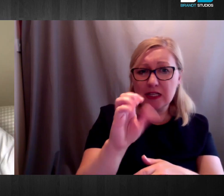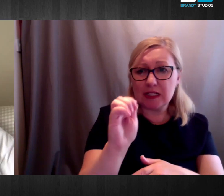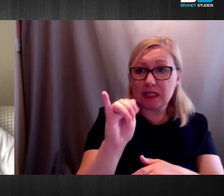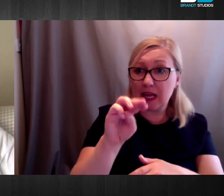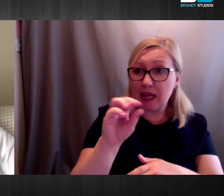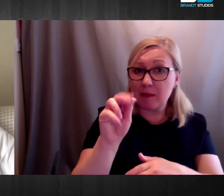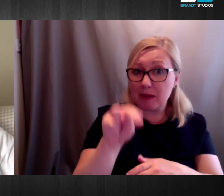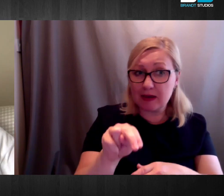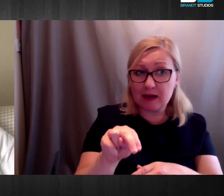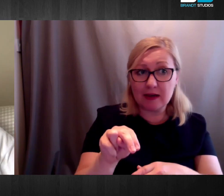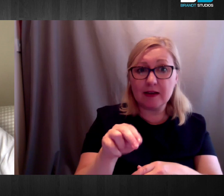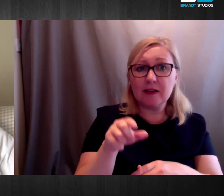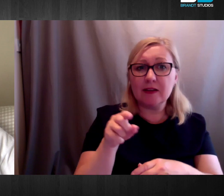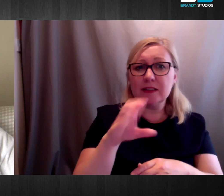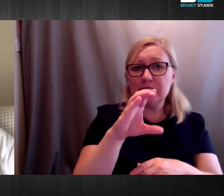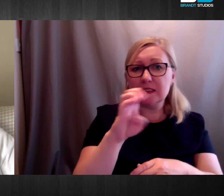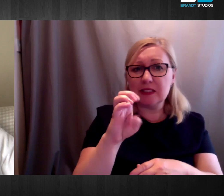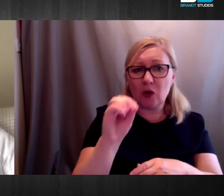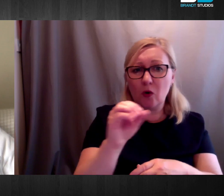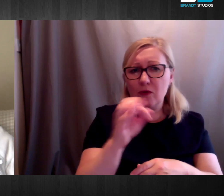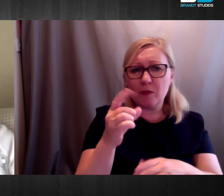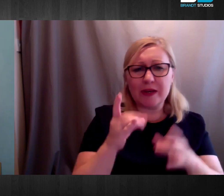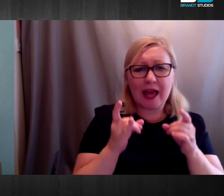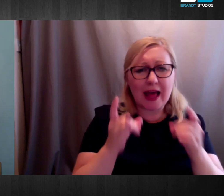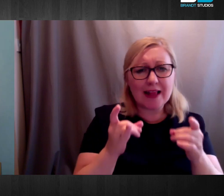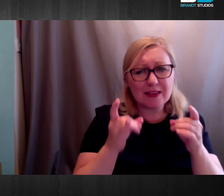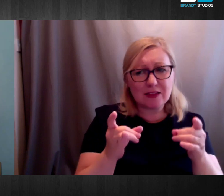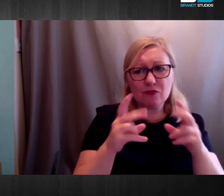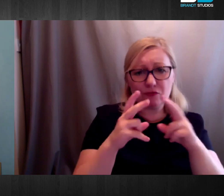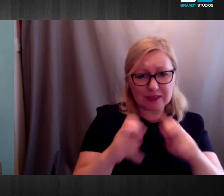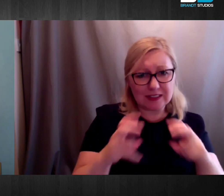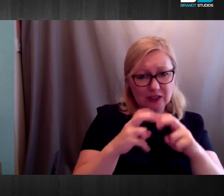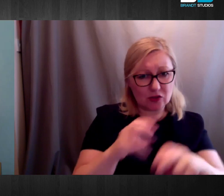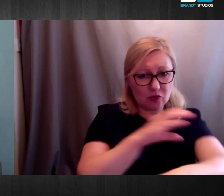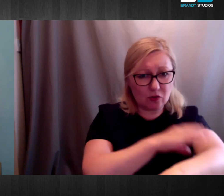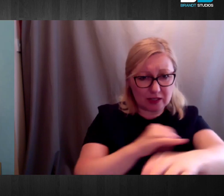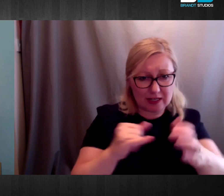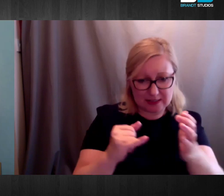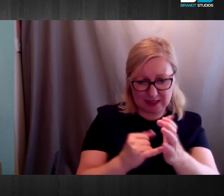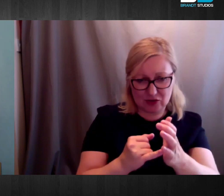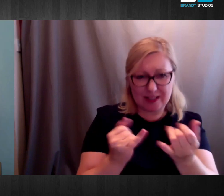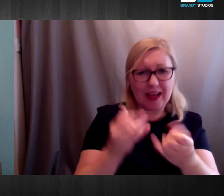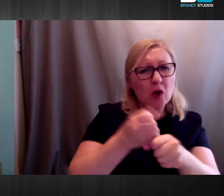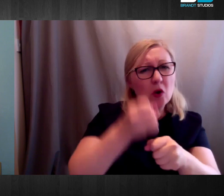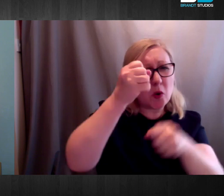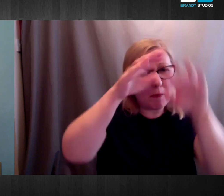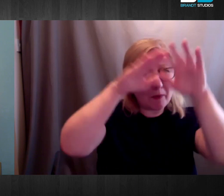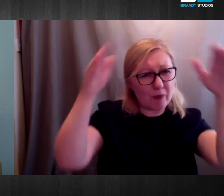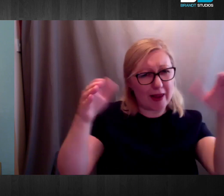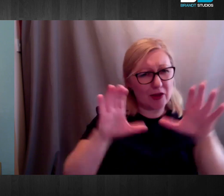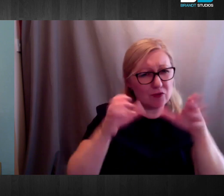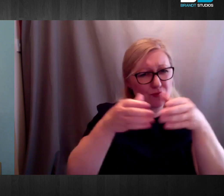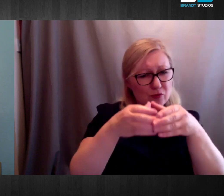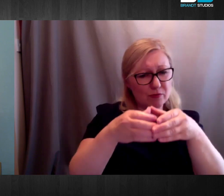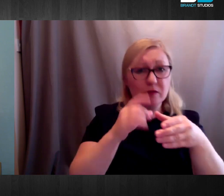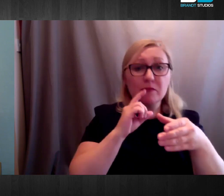an umbrella organisation for patient organisations. And Avril, looking in from the outside, it seems to